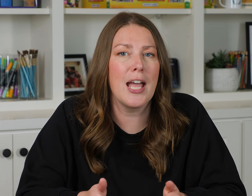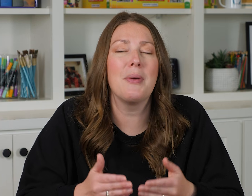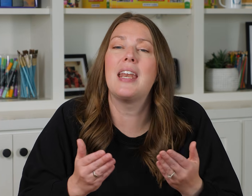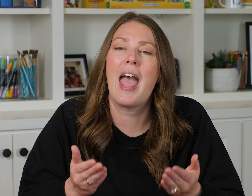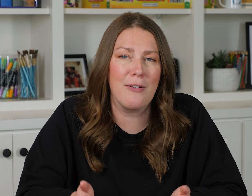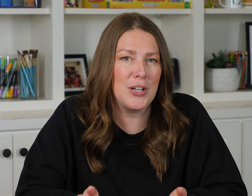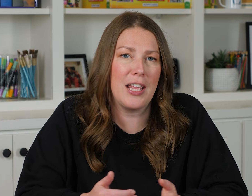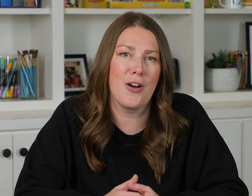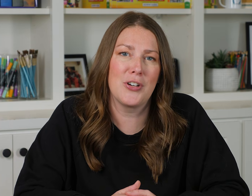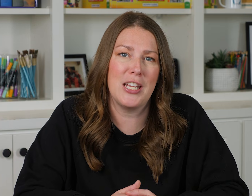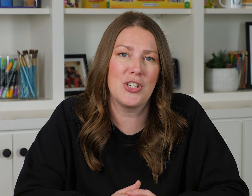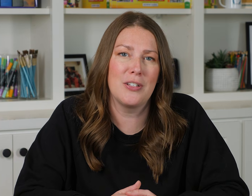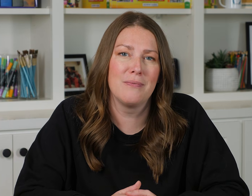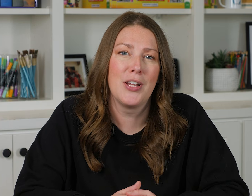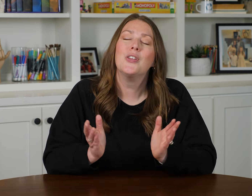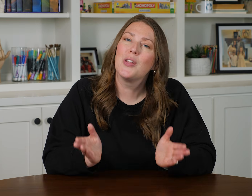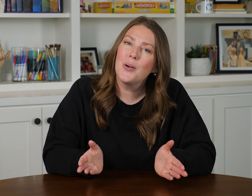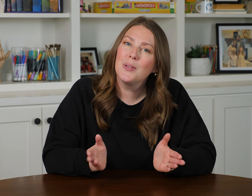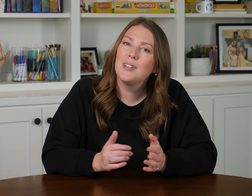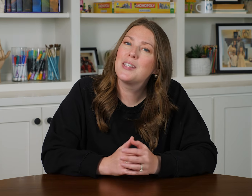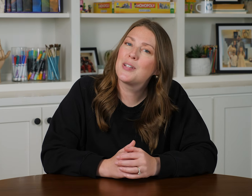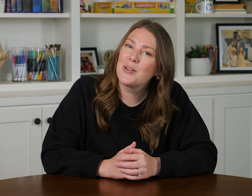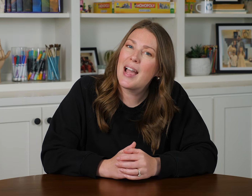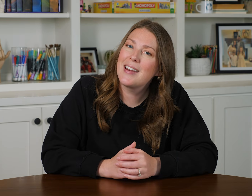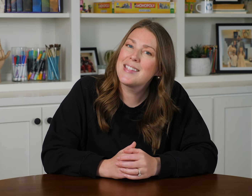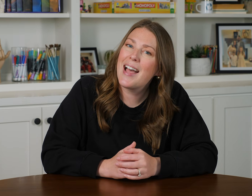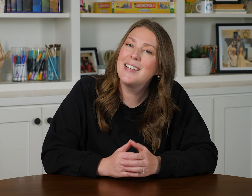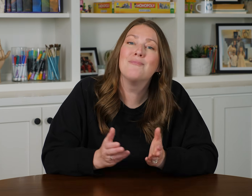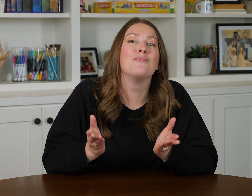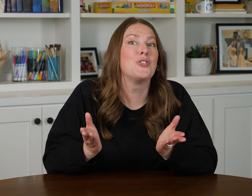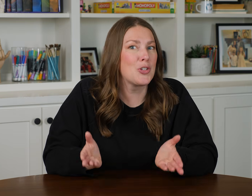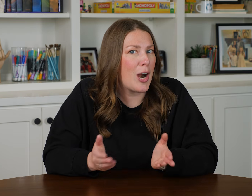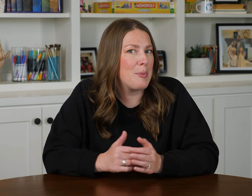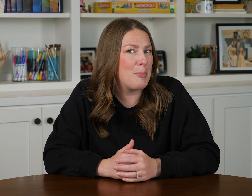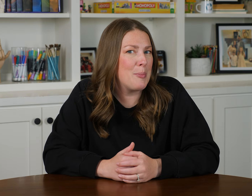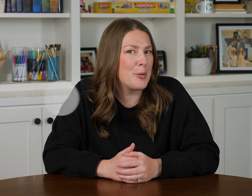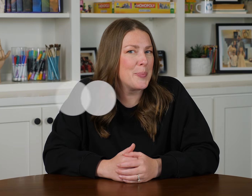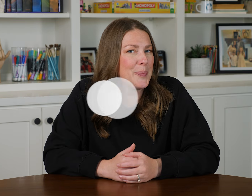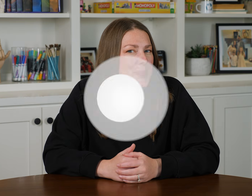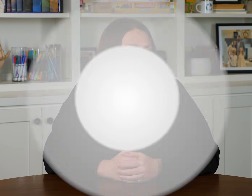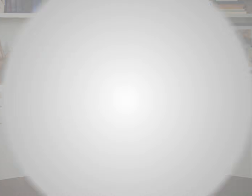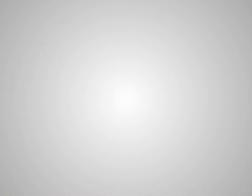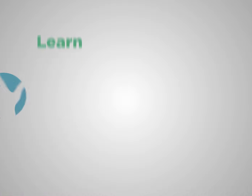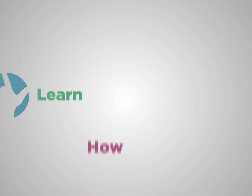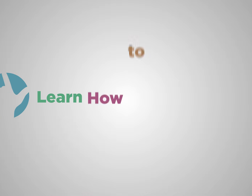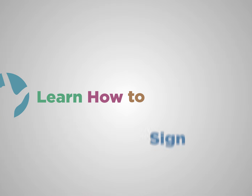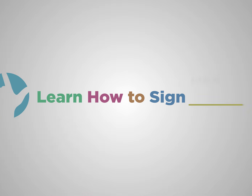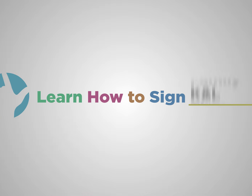in everyday conversation. So let's learn how to sign describing people.